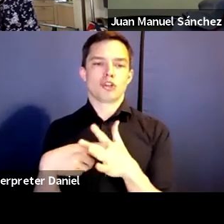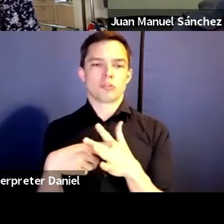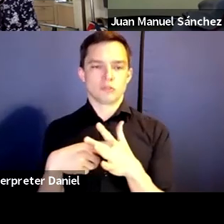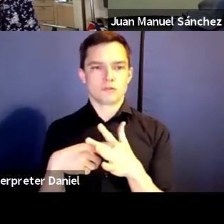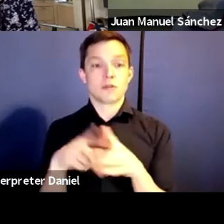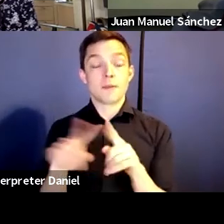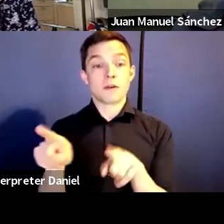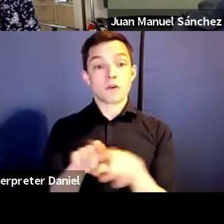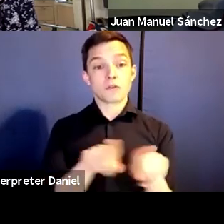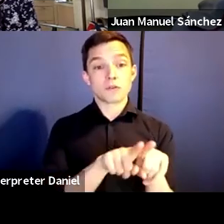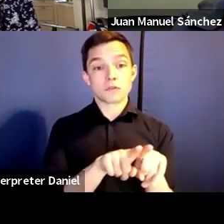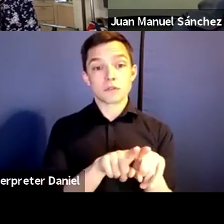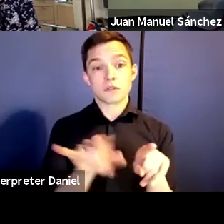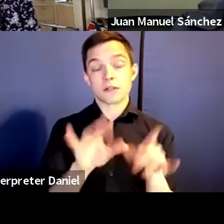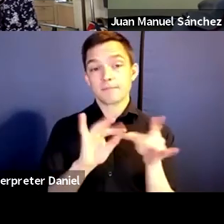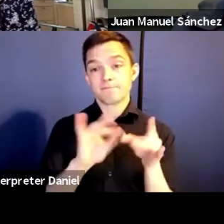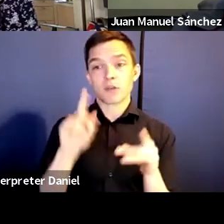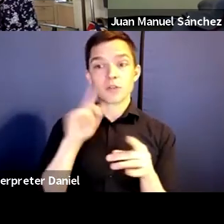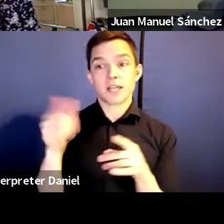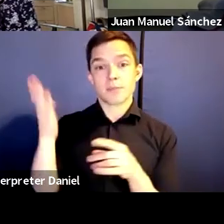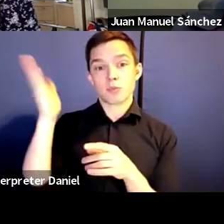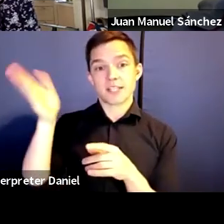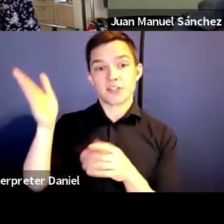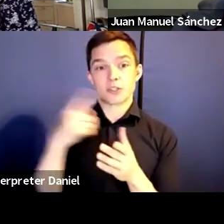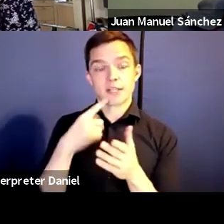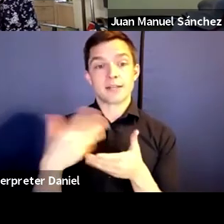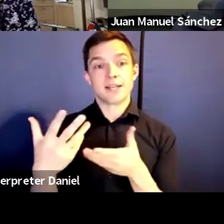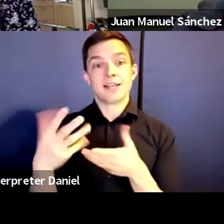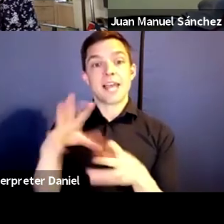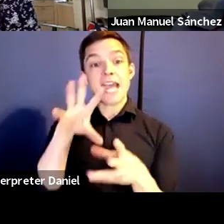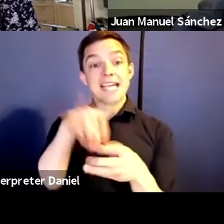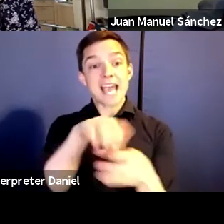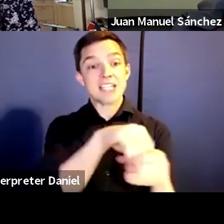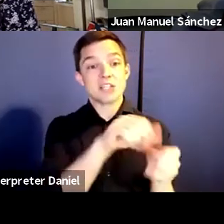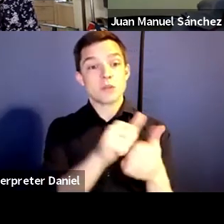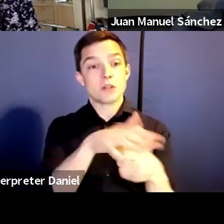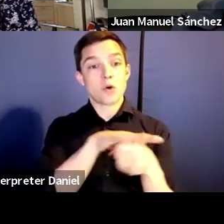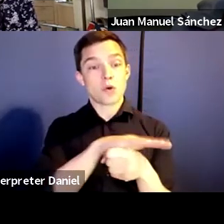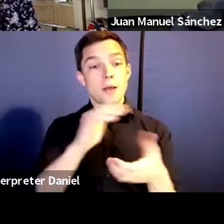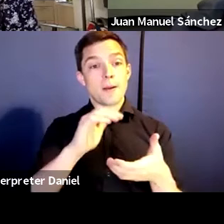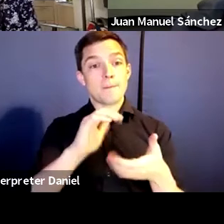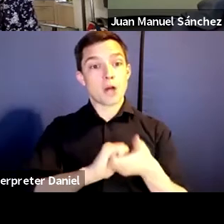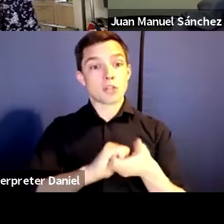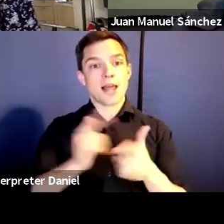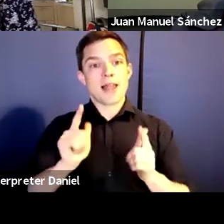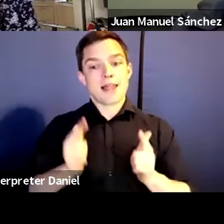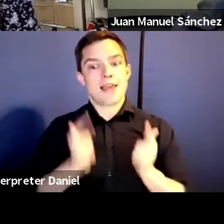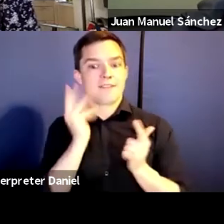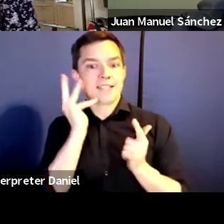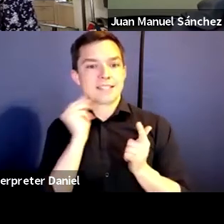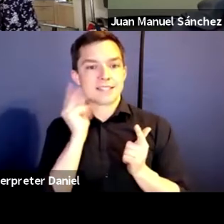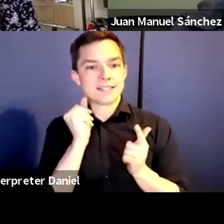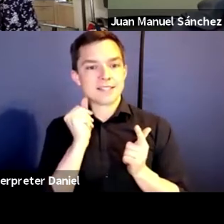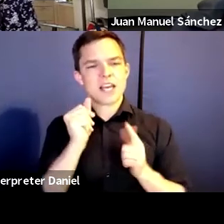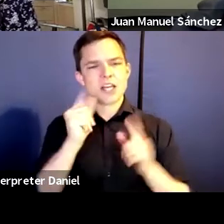But in addition to that, as I've heard the other presenters share, engaging with local partners with lived experiences and a diverse range of